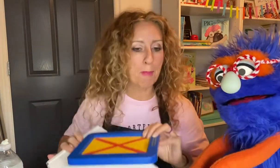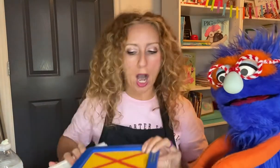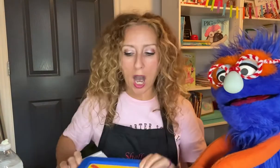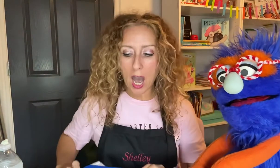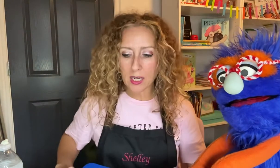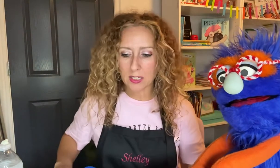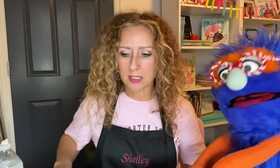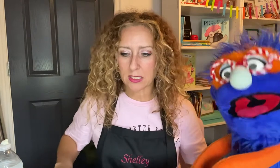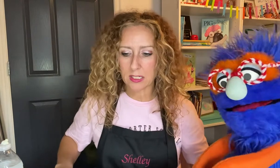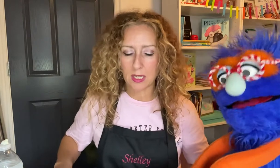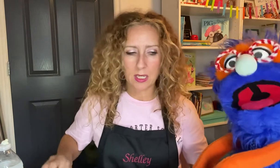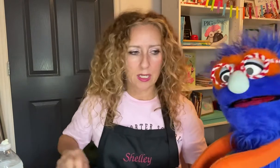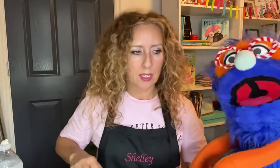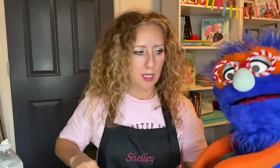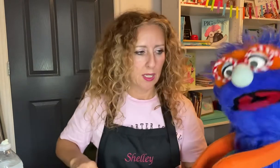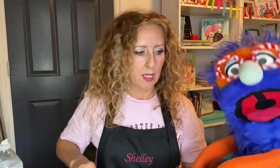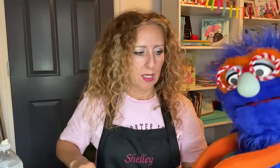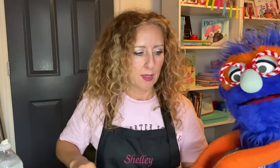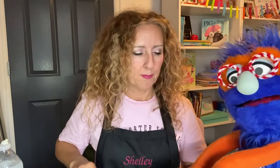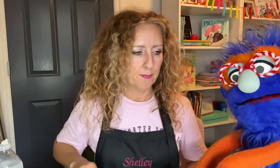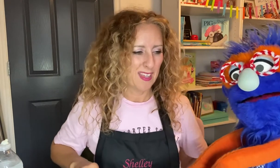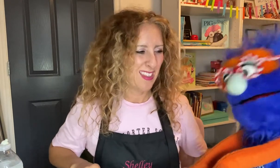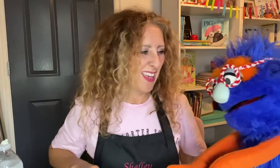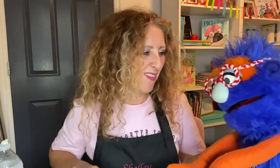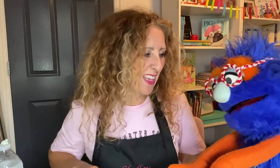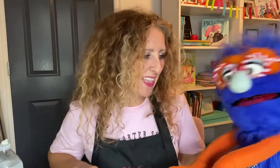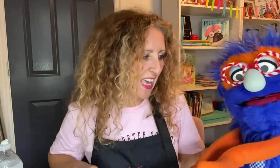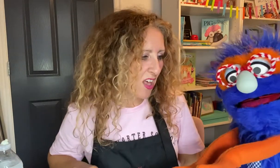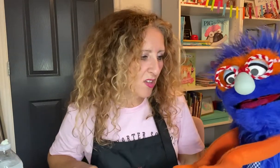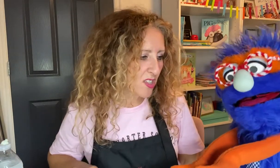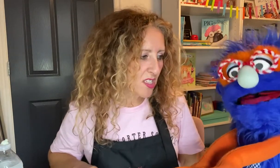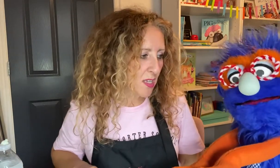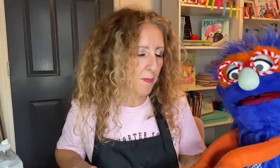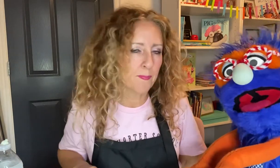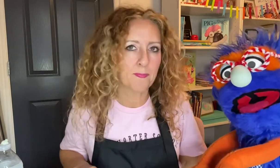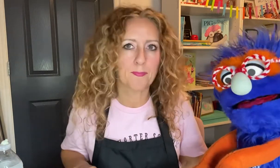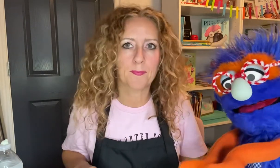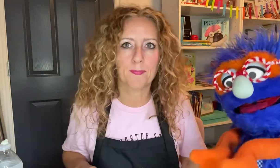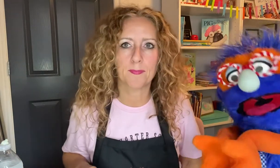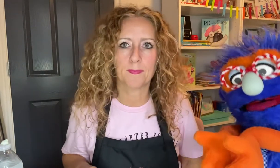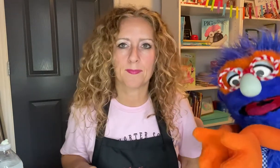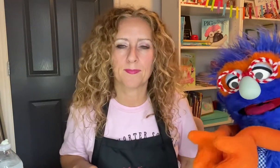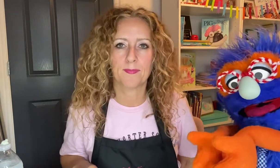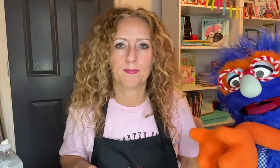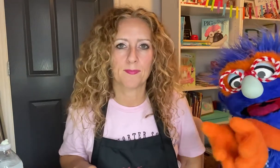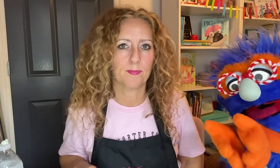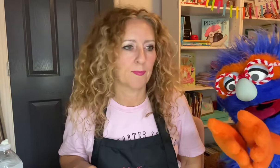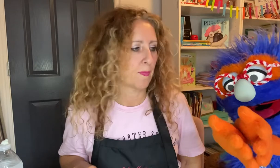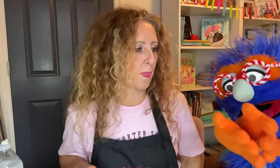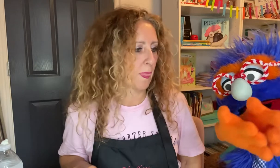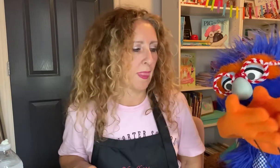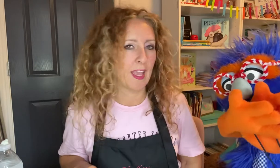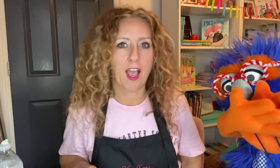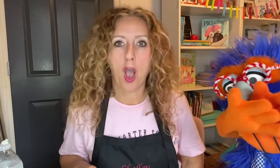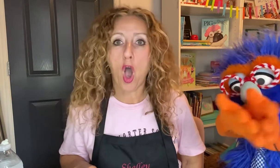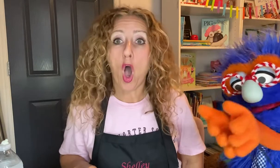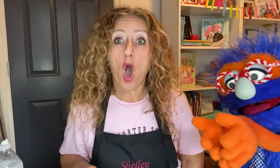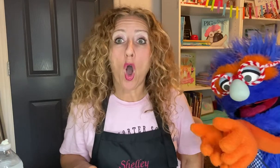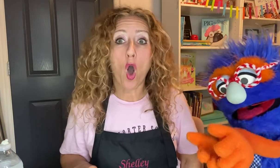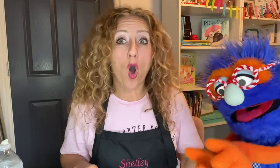Fox. X. Can you think of anything anything else? Well, how about flex? Oh,